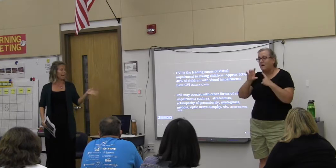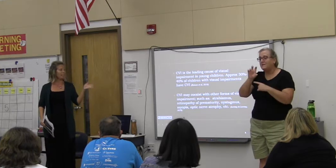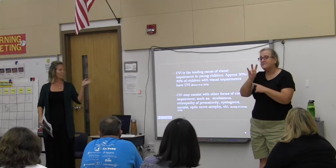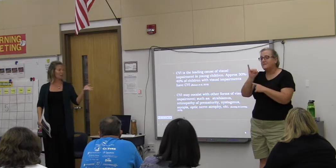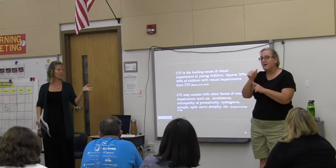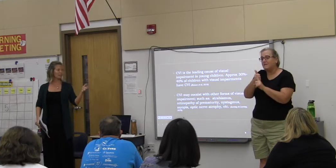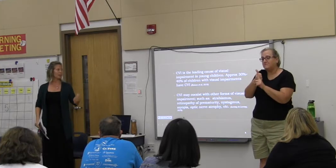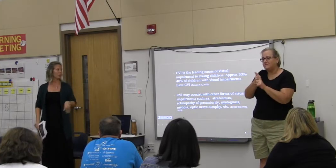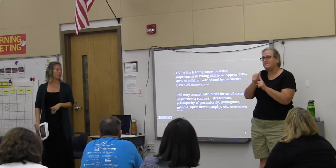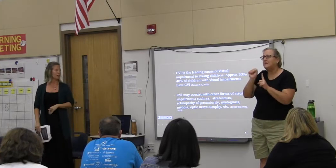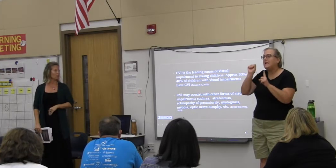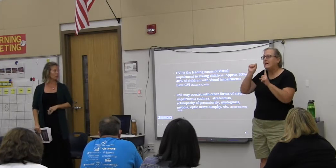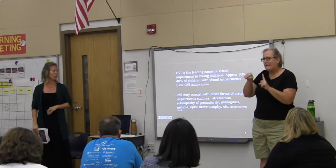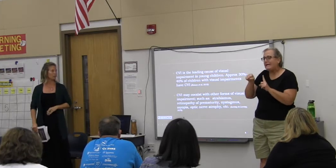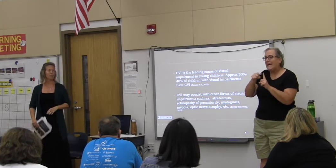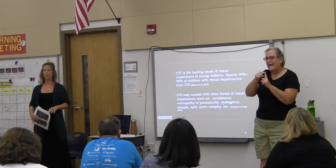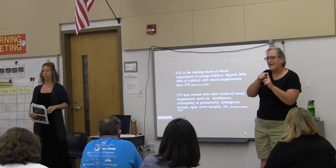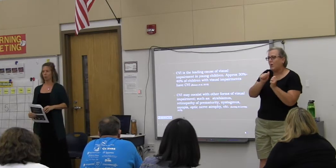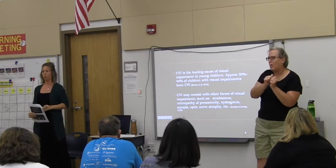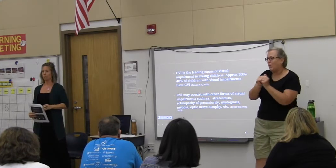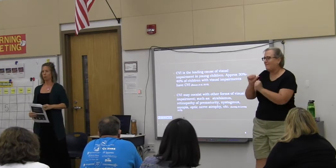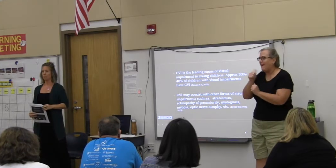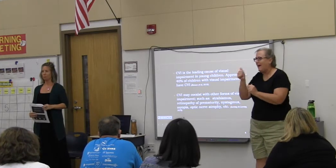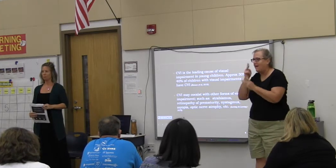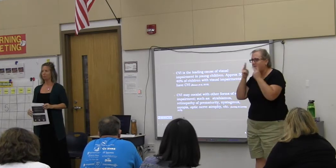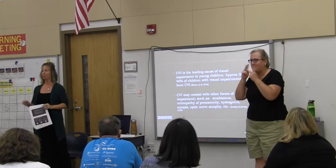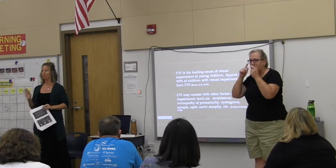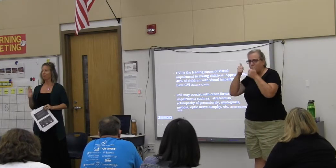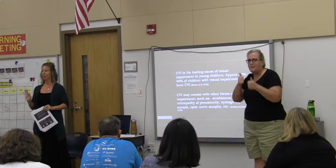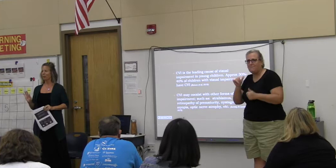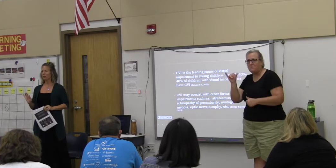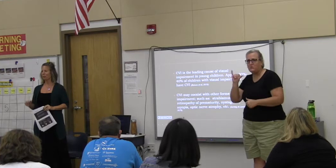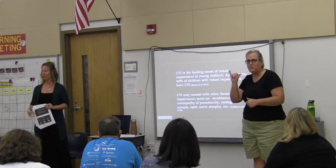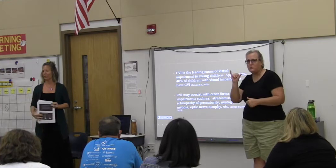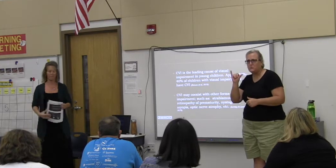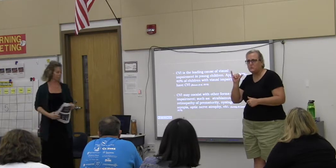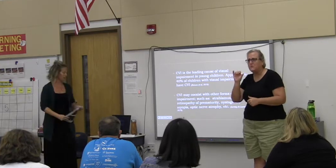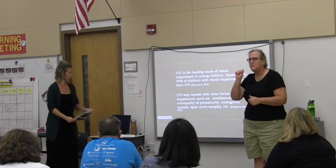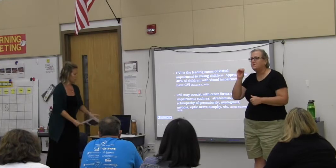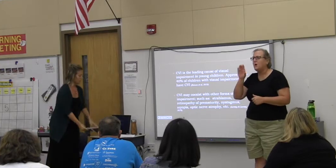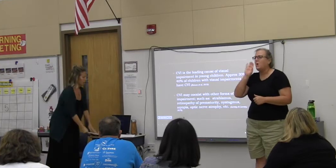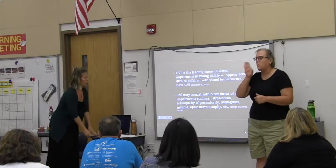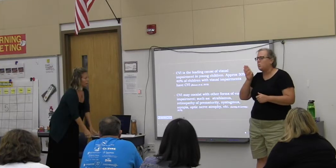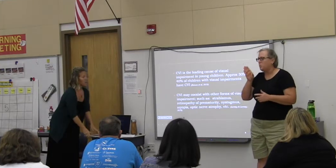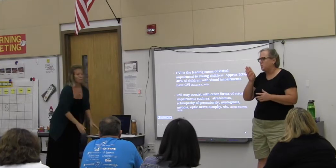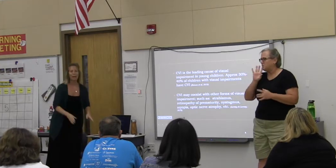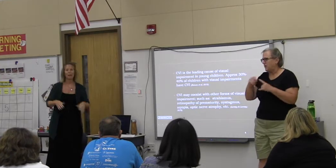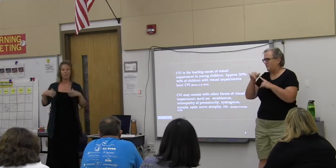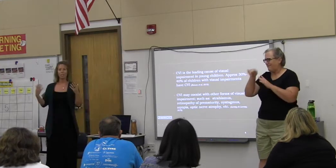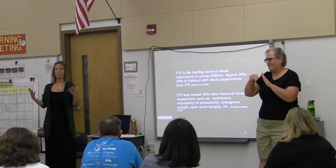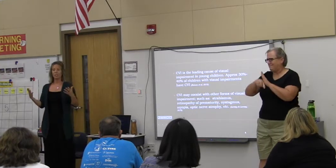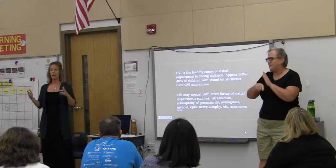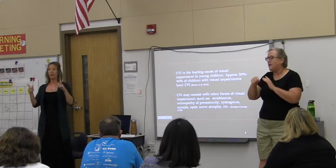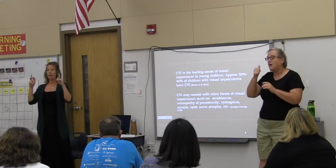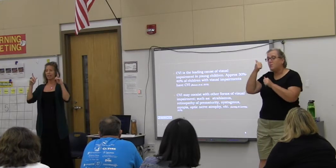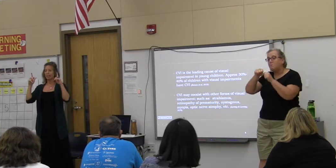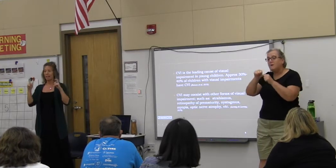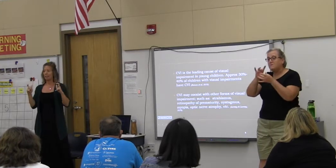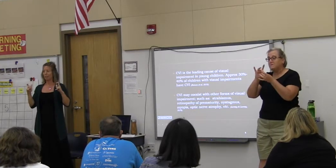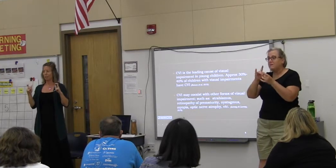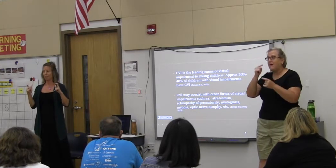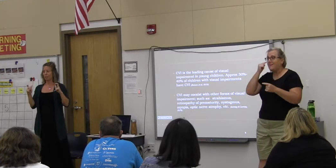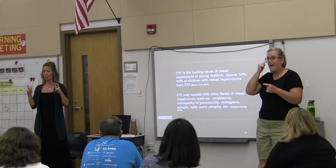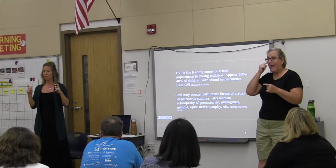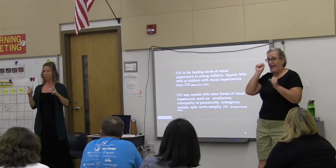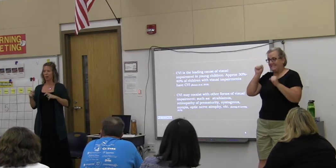CVI can coexist with other forms of visual impairment. So this one we're going to get into a little bit. Remember how I mentioned our eyes can